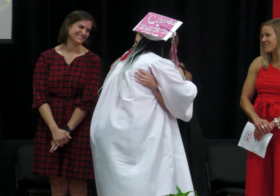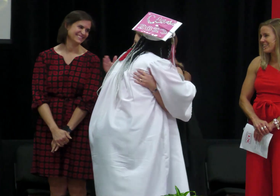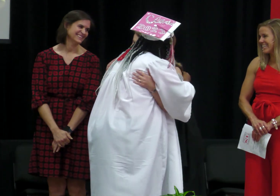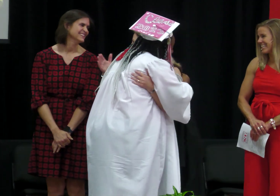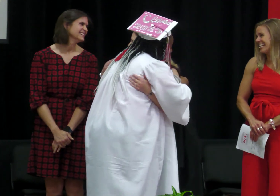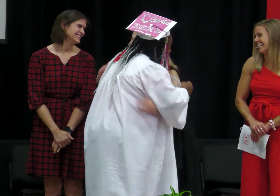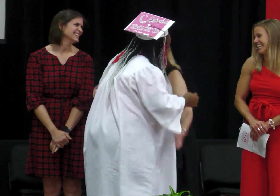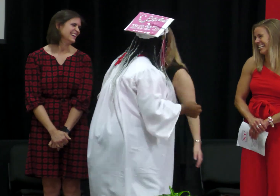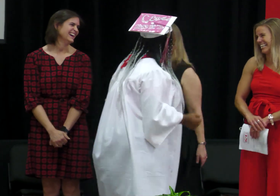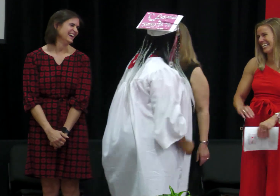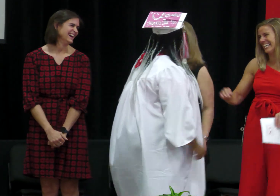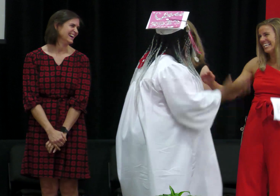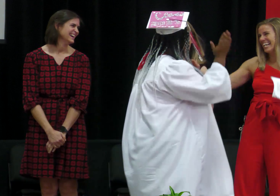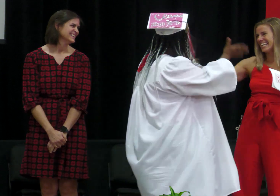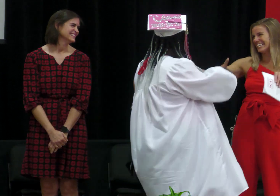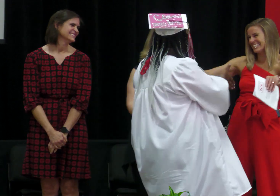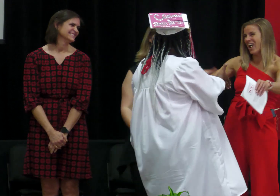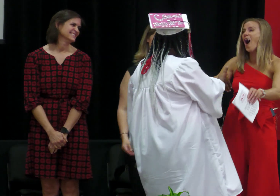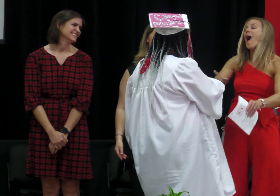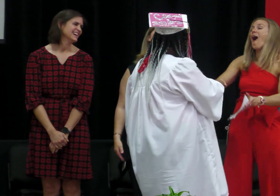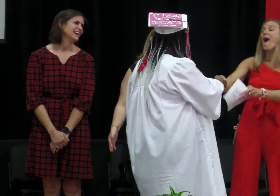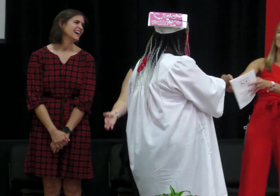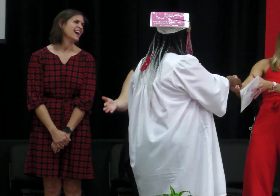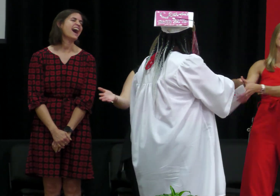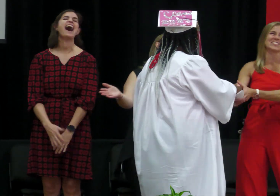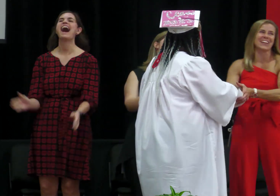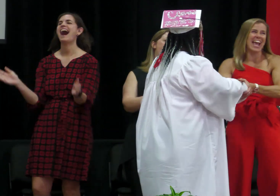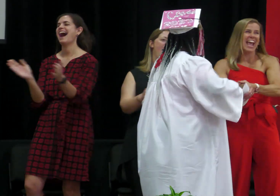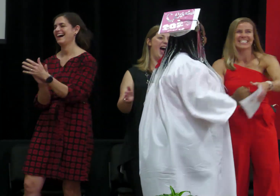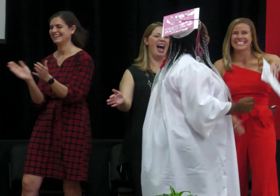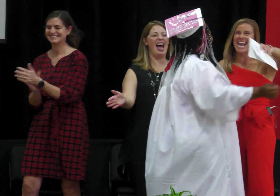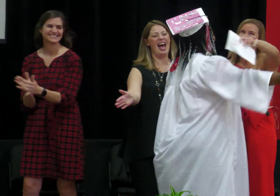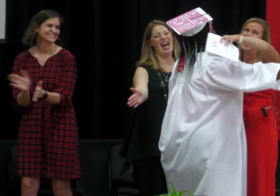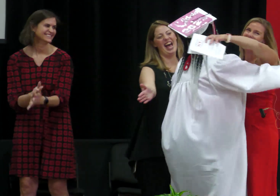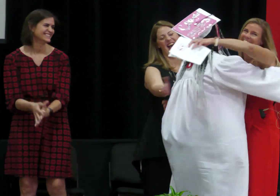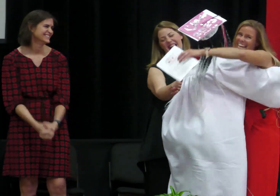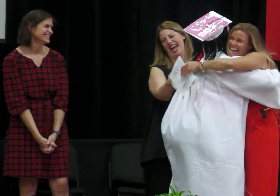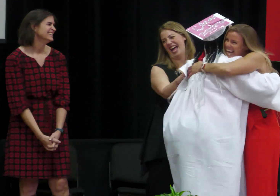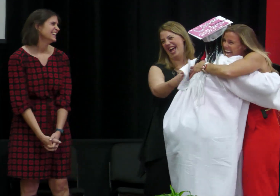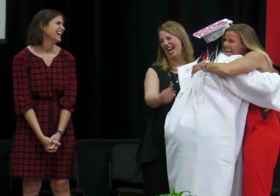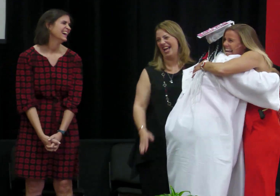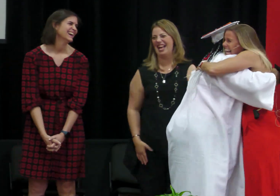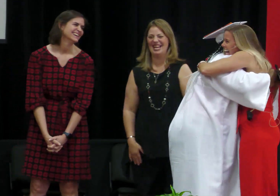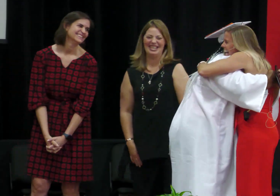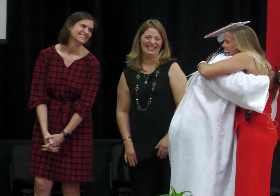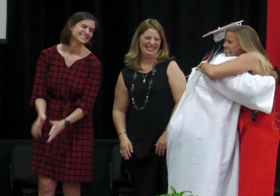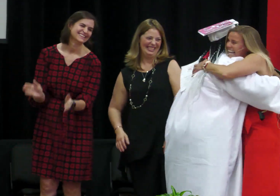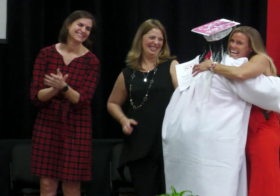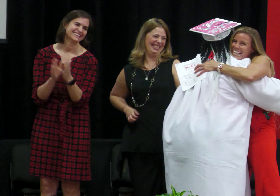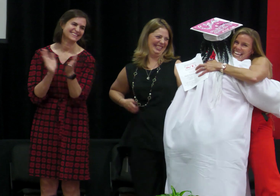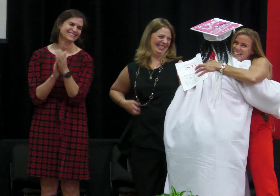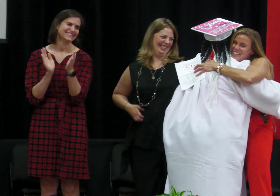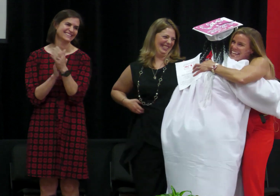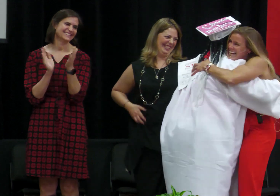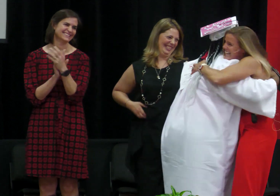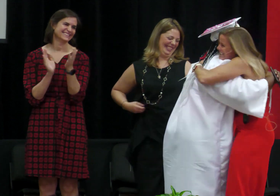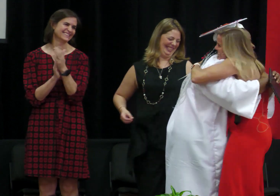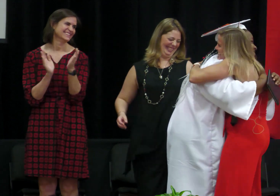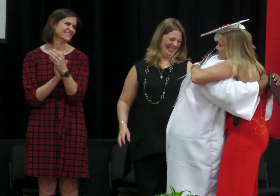hug. And here's, oh, she gives me a handshake. And then a big hug. You better give me a